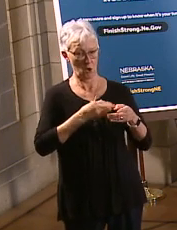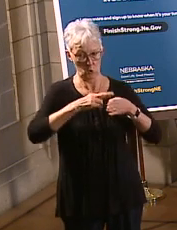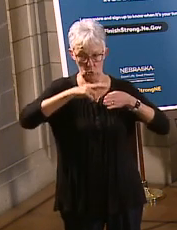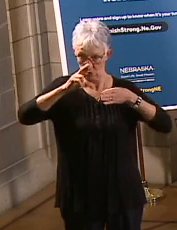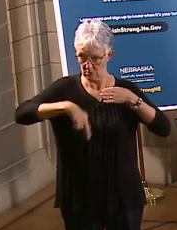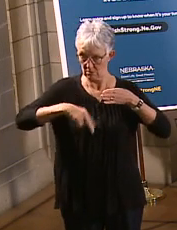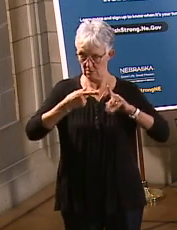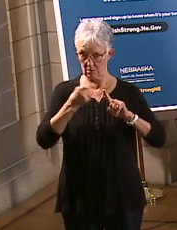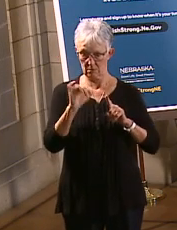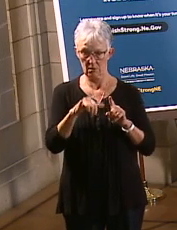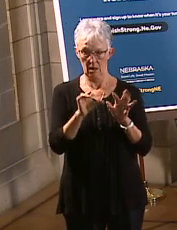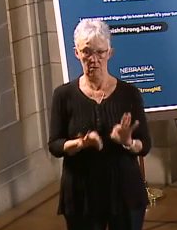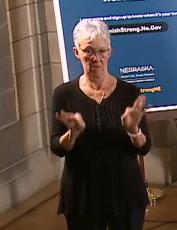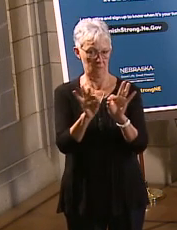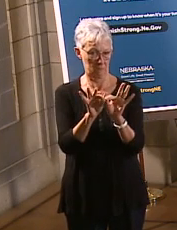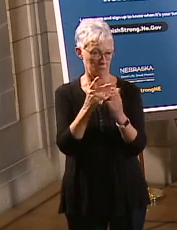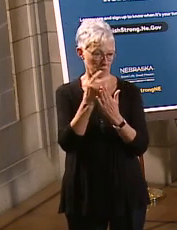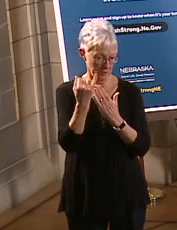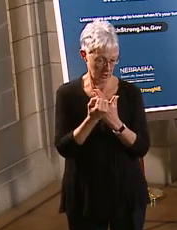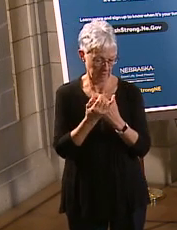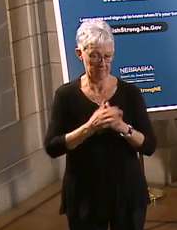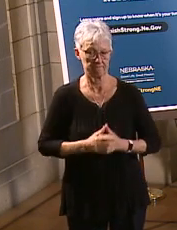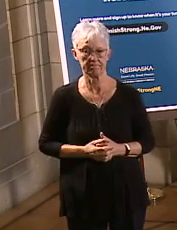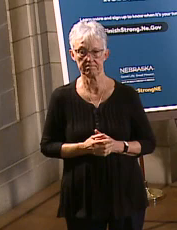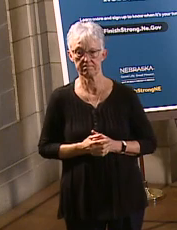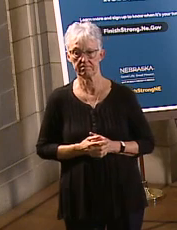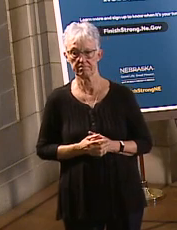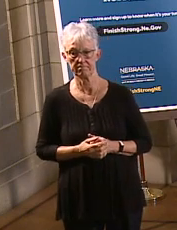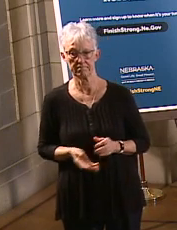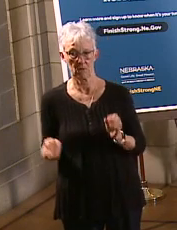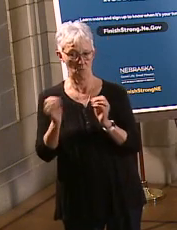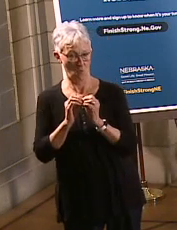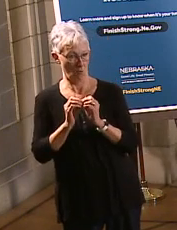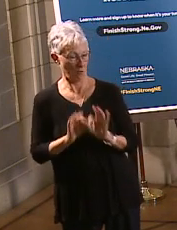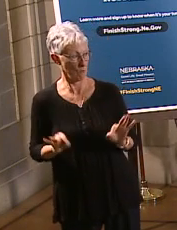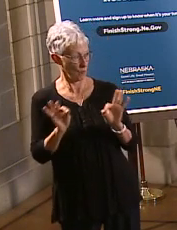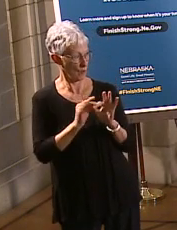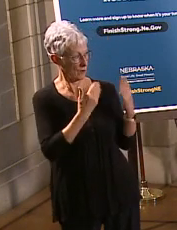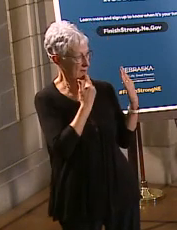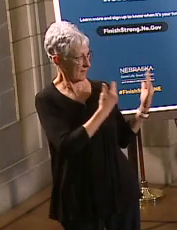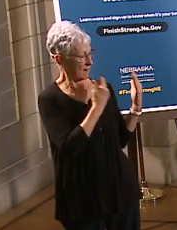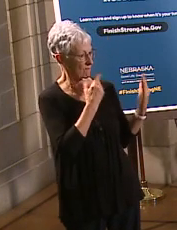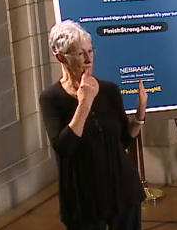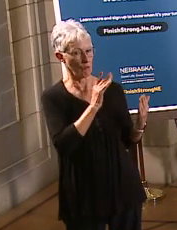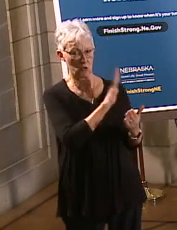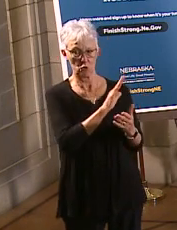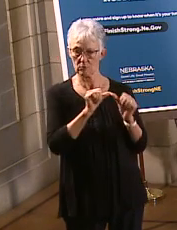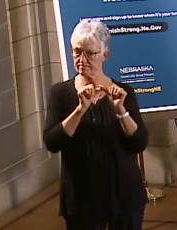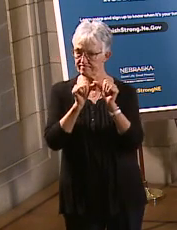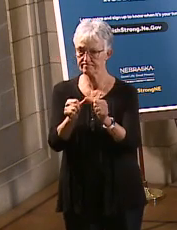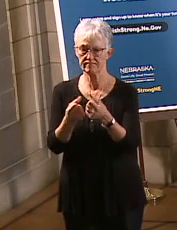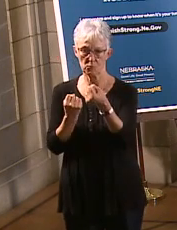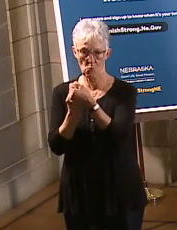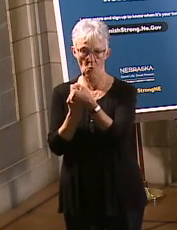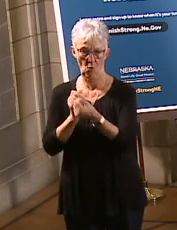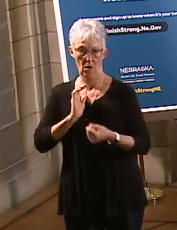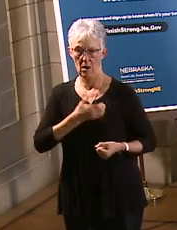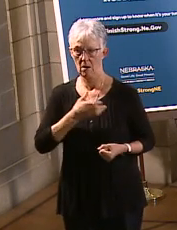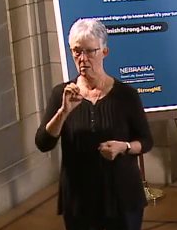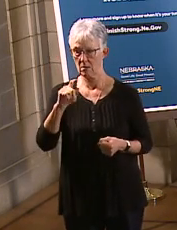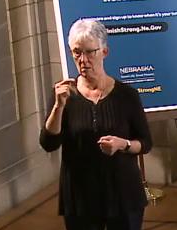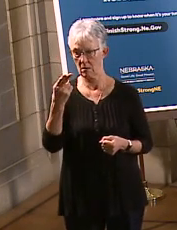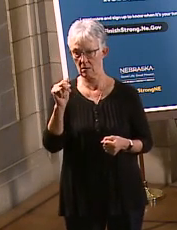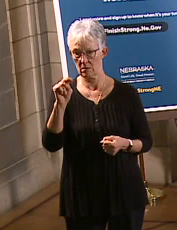important project, but also, more importantly, thank you very much for your unwavering support of the ethanol industry. We certainly do appreciate